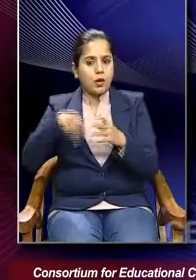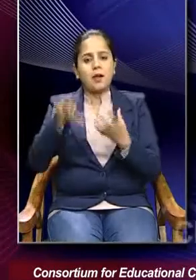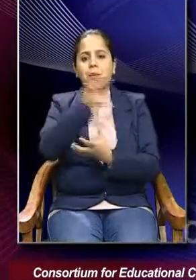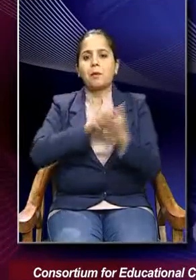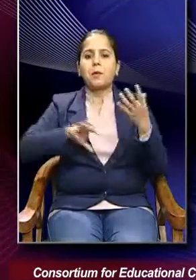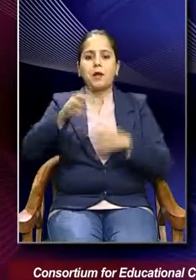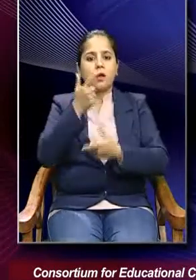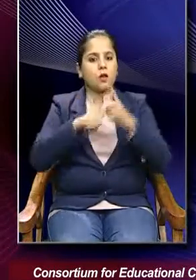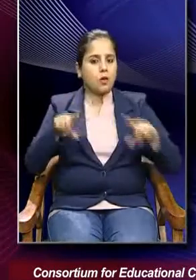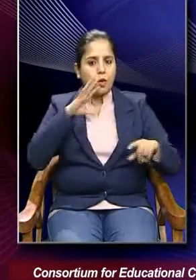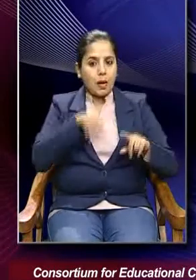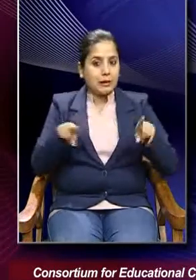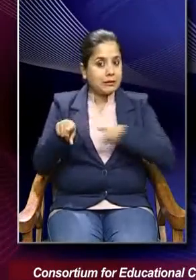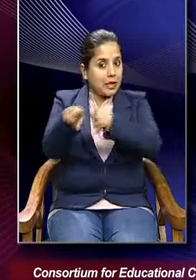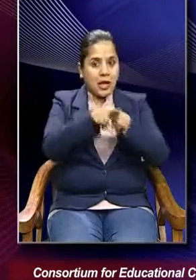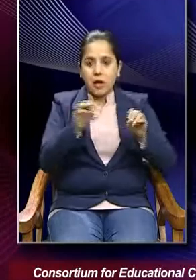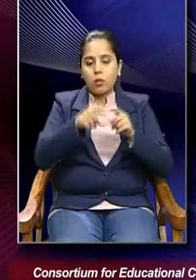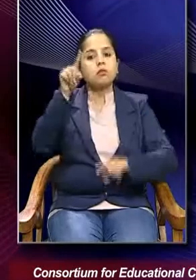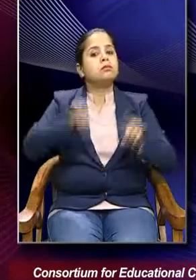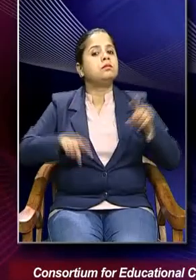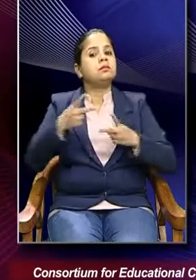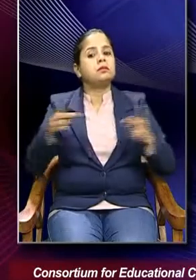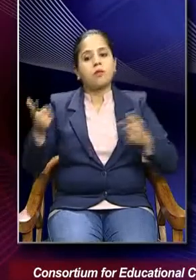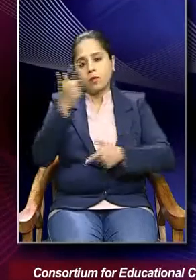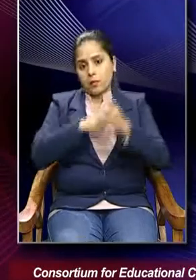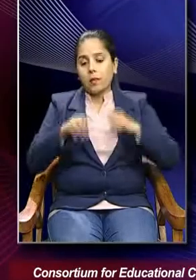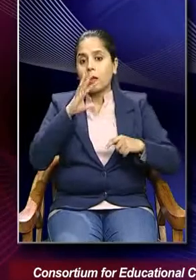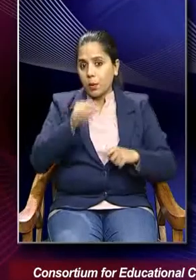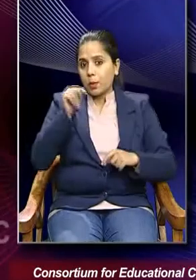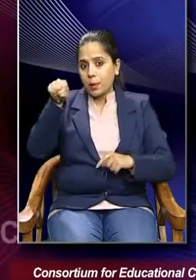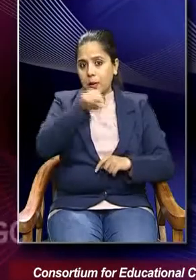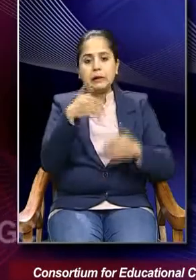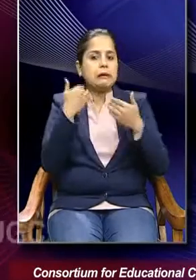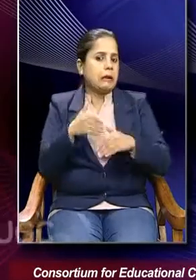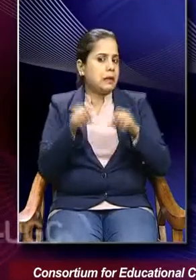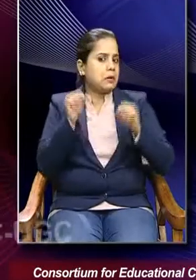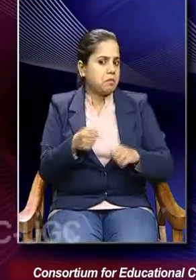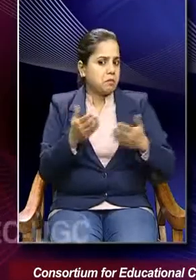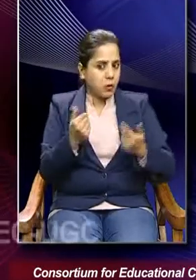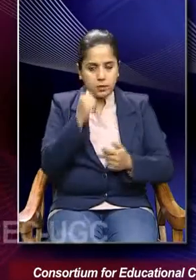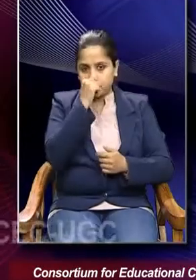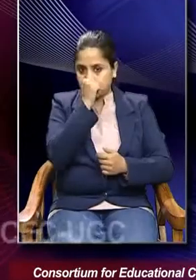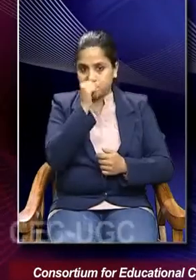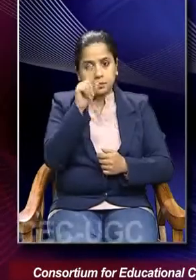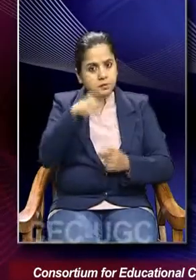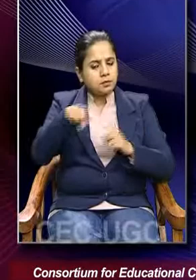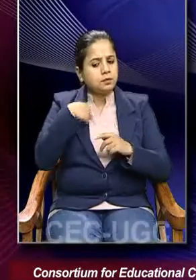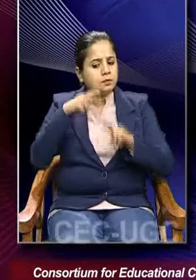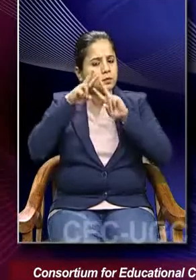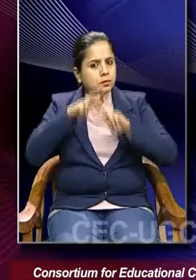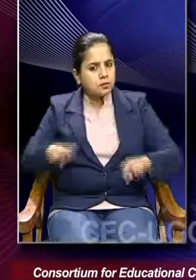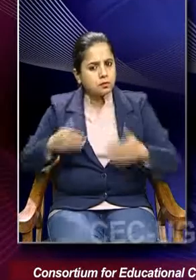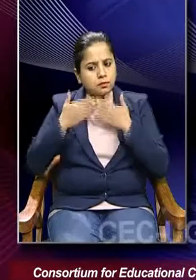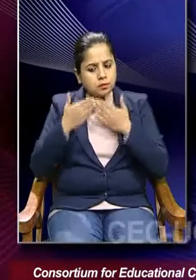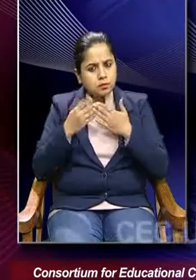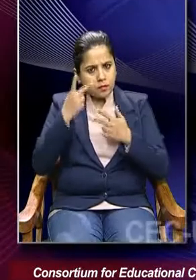group, it's a heterogeneous group. So language can be a kind of a limitations. Now, when we look into the study of